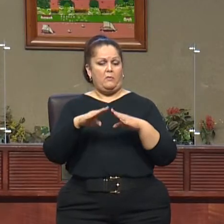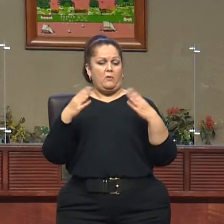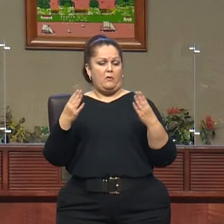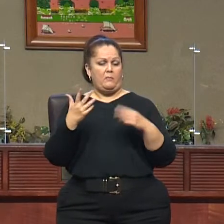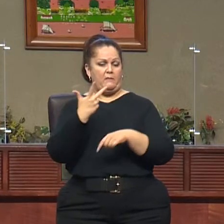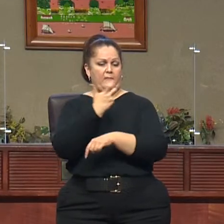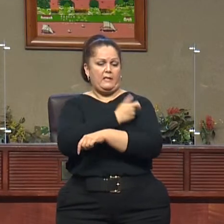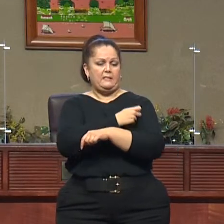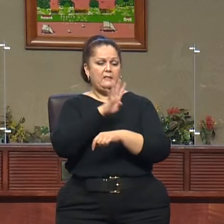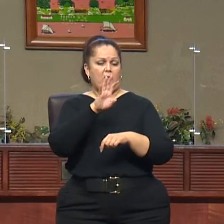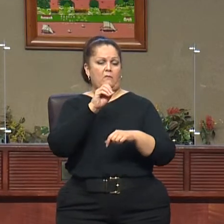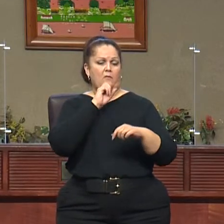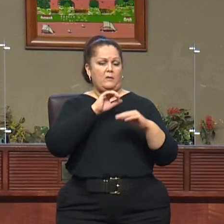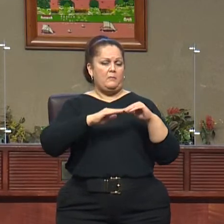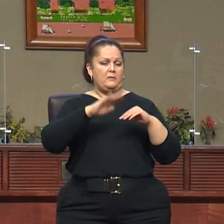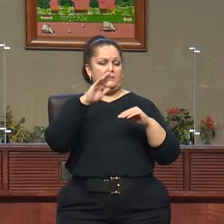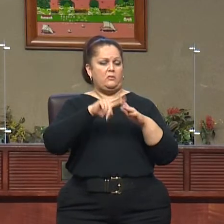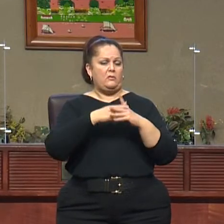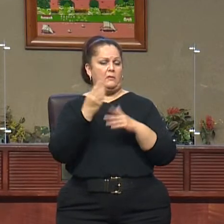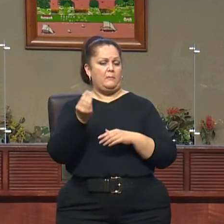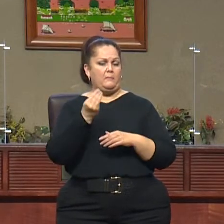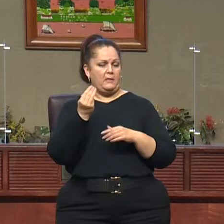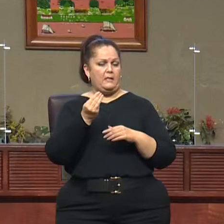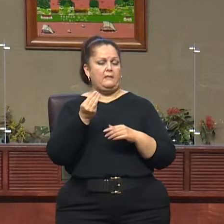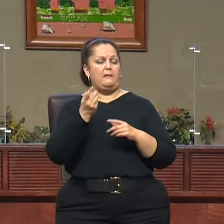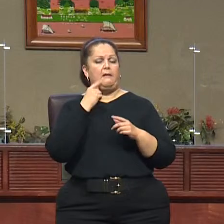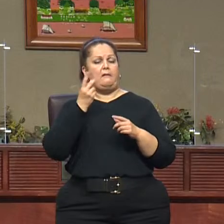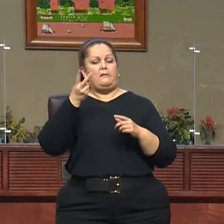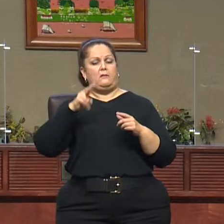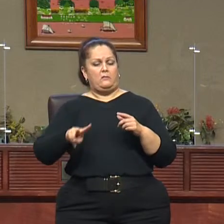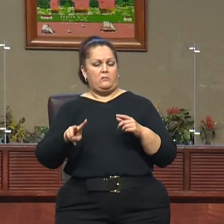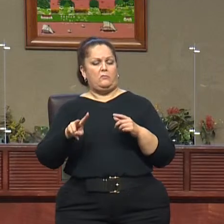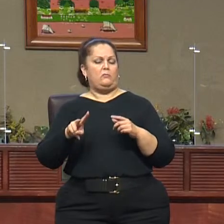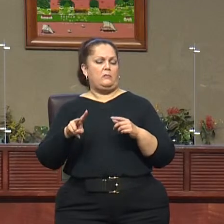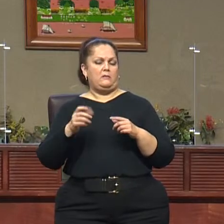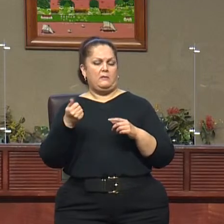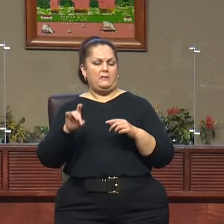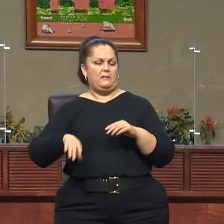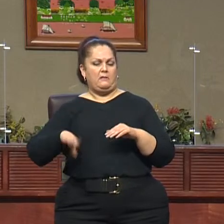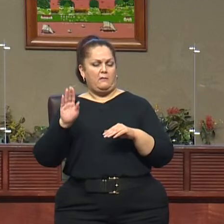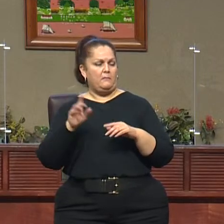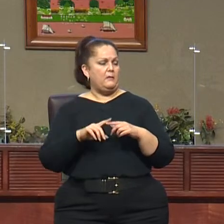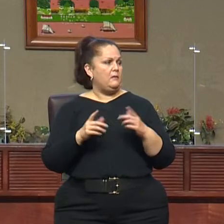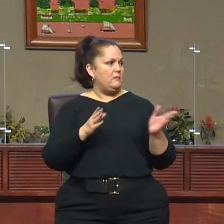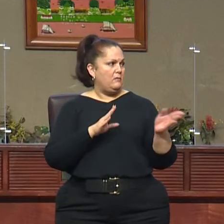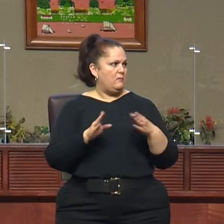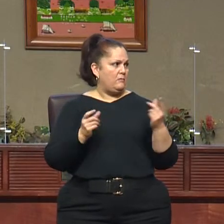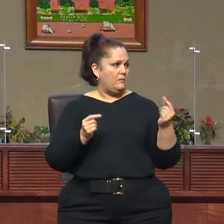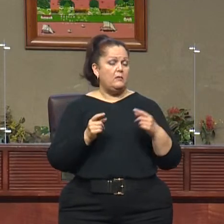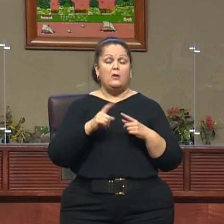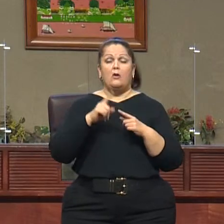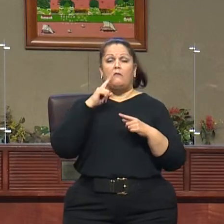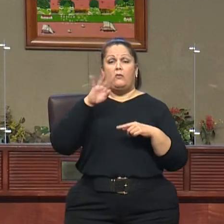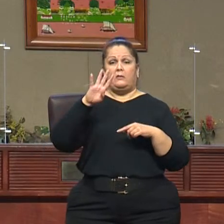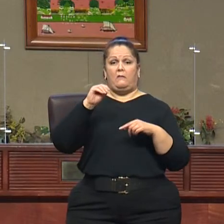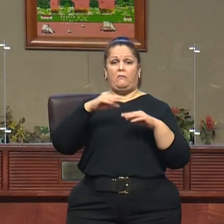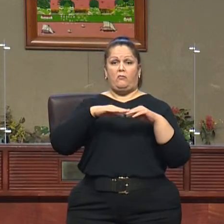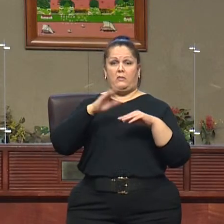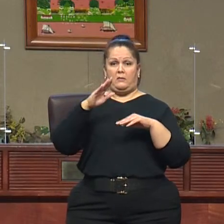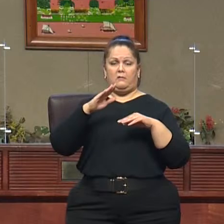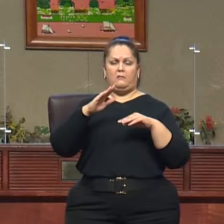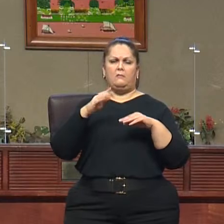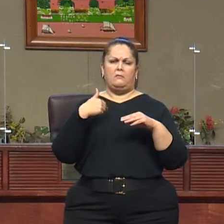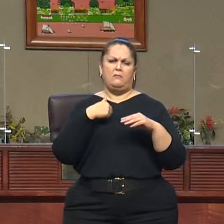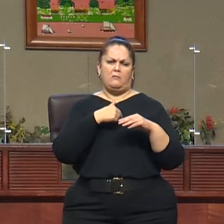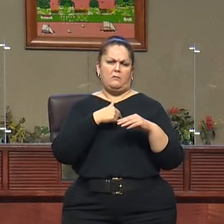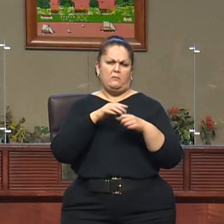to 40 plus starting on Monday and everybody starting the following Monday? So for the 40, we were already,